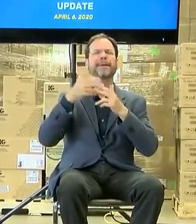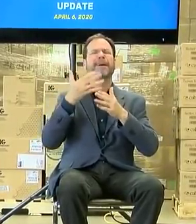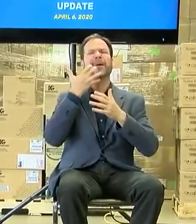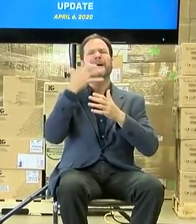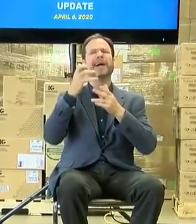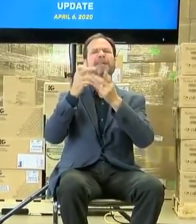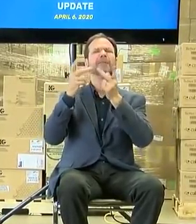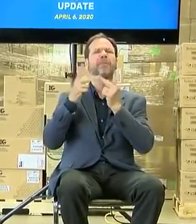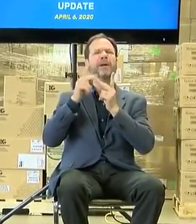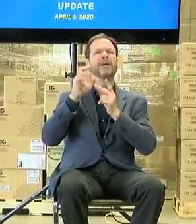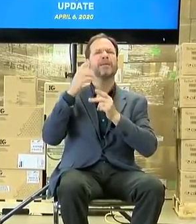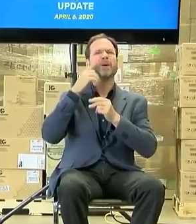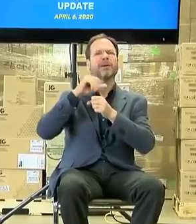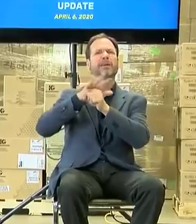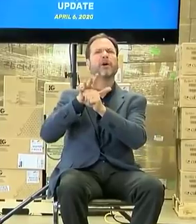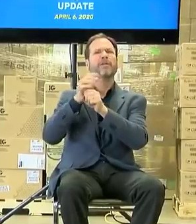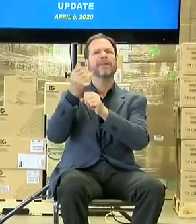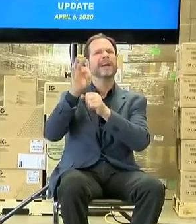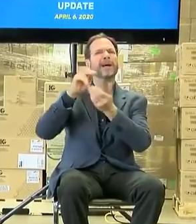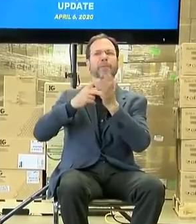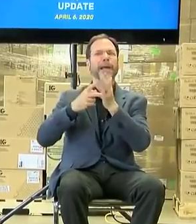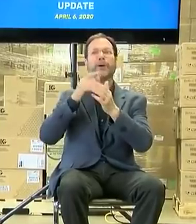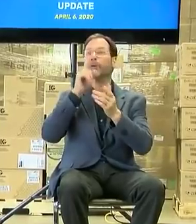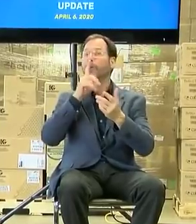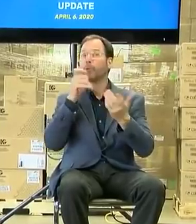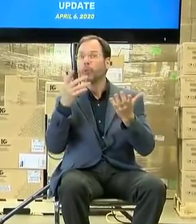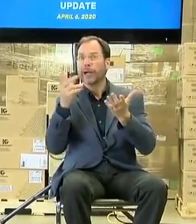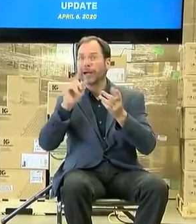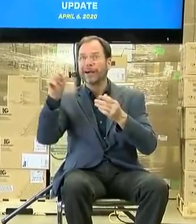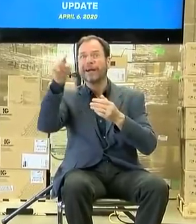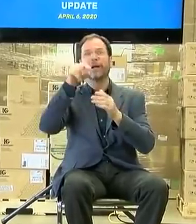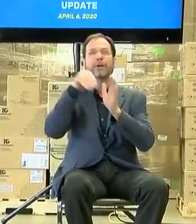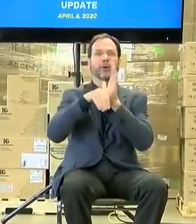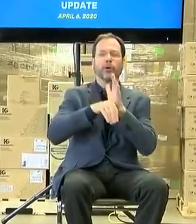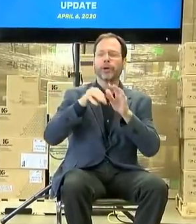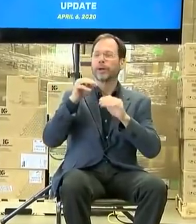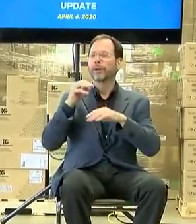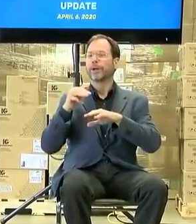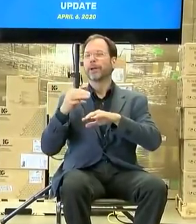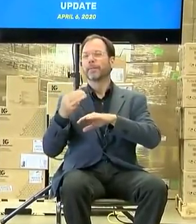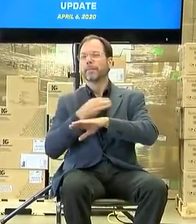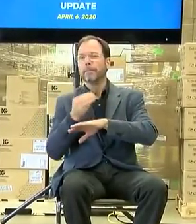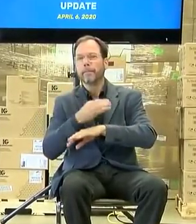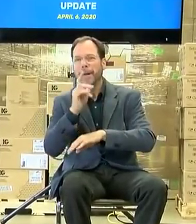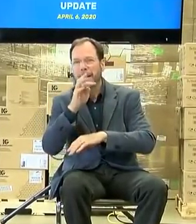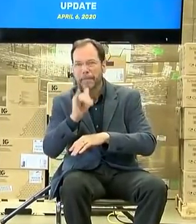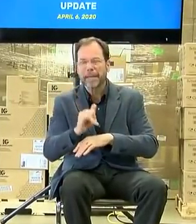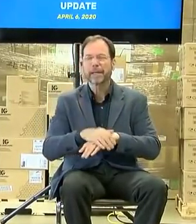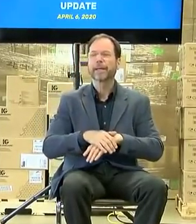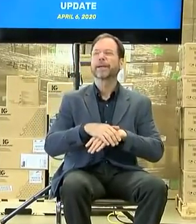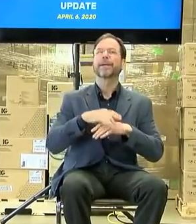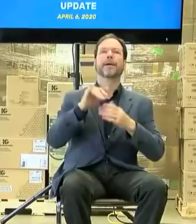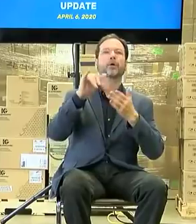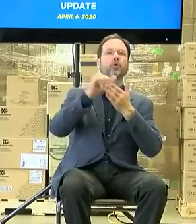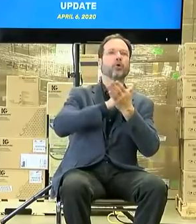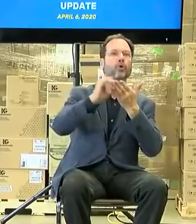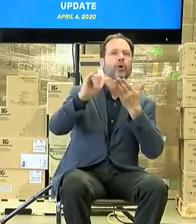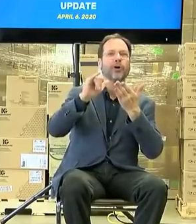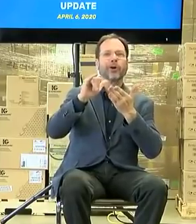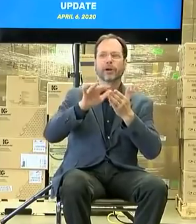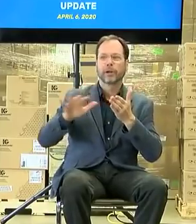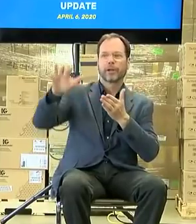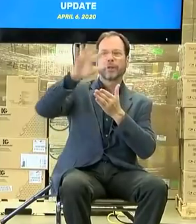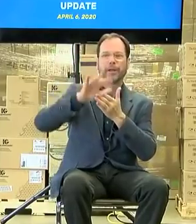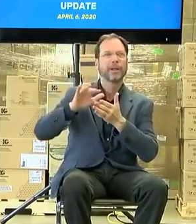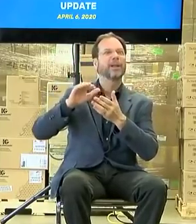for COVID-19. That includes New Orleans, Miami, Atlanta, the tri-state area around New York City,